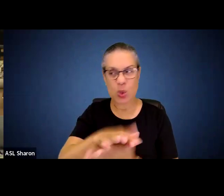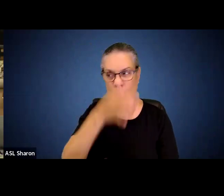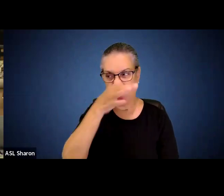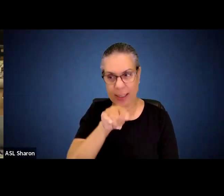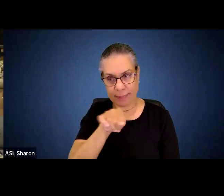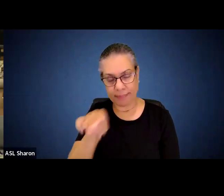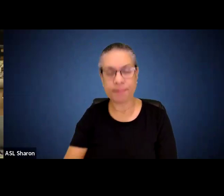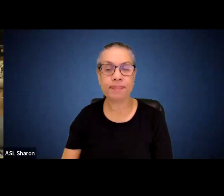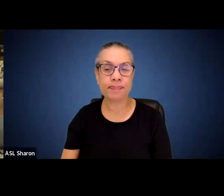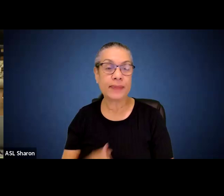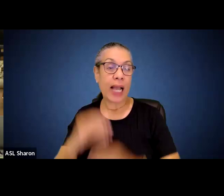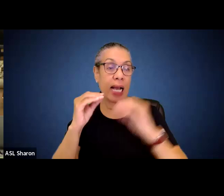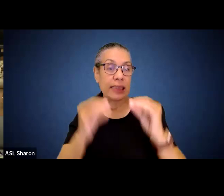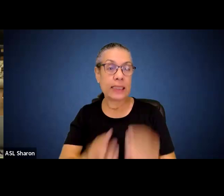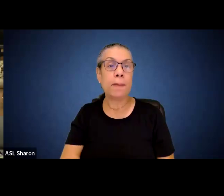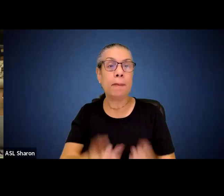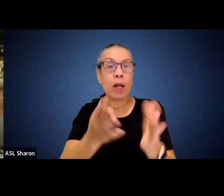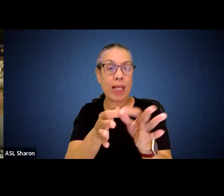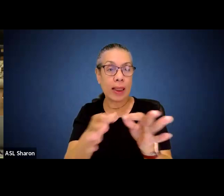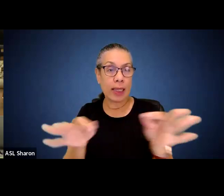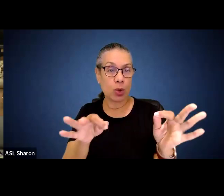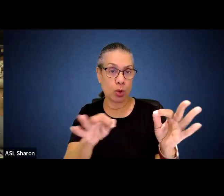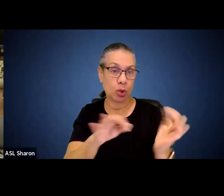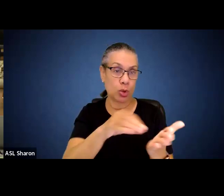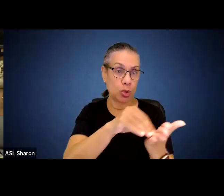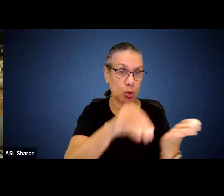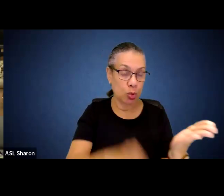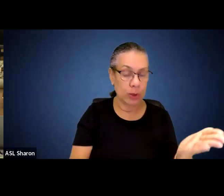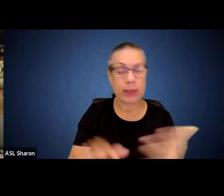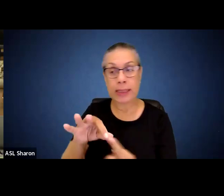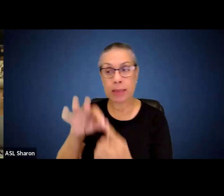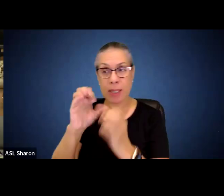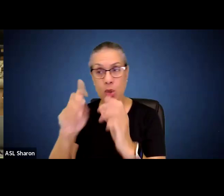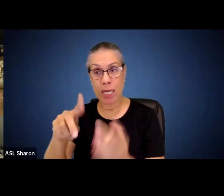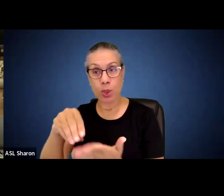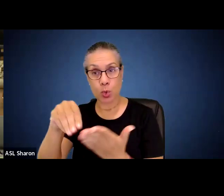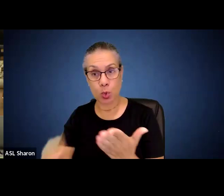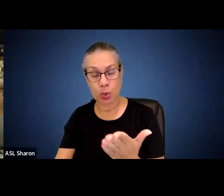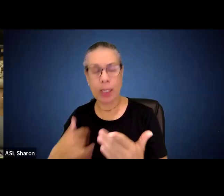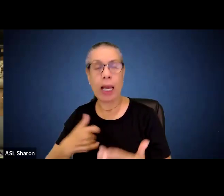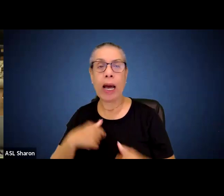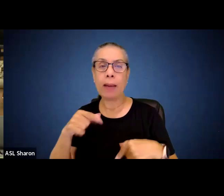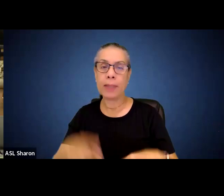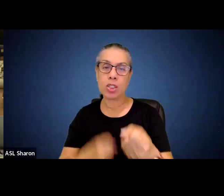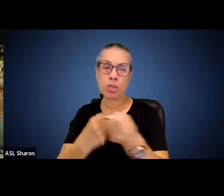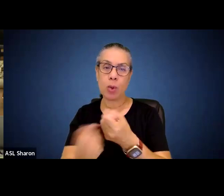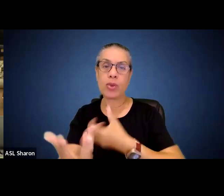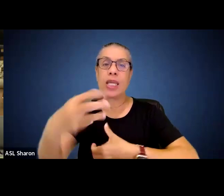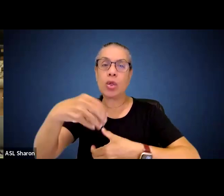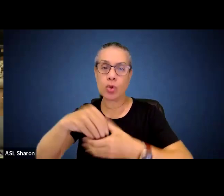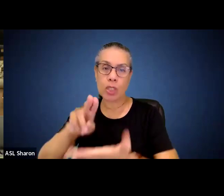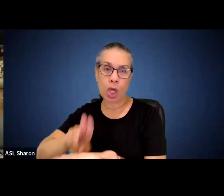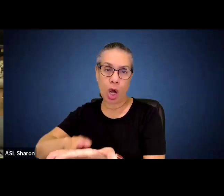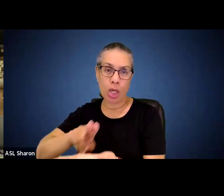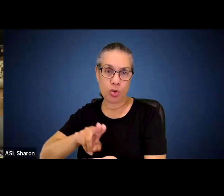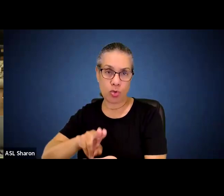here. I teach multilingual learners and special education students, and I'm testifying in support of our inclusion contract